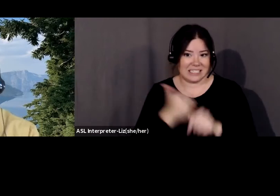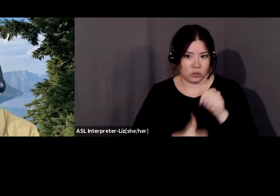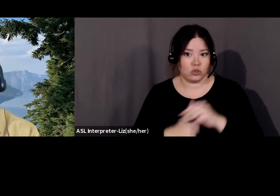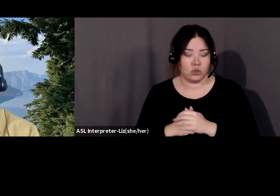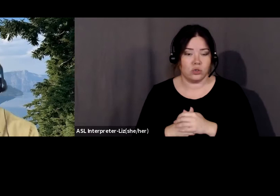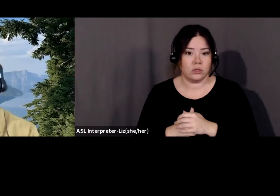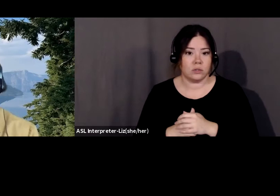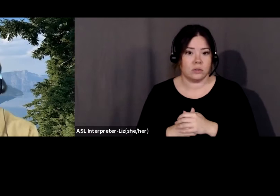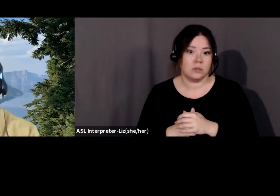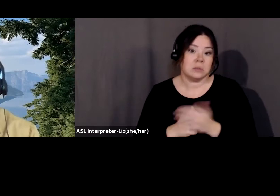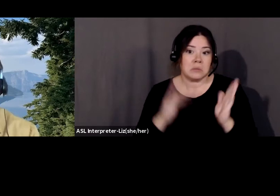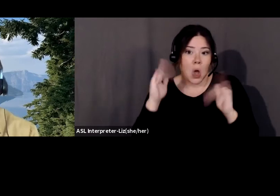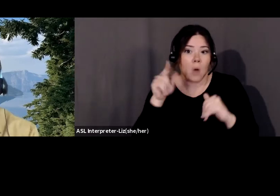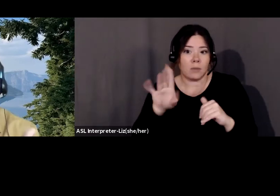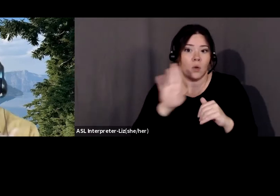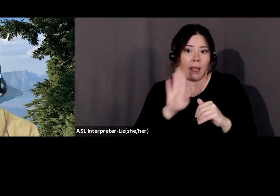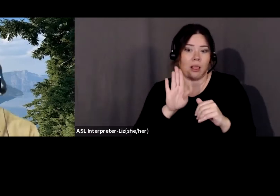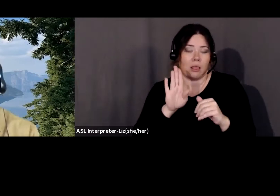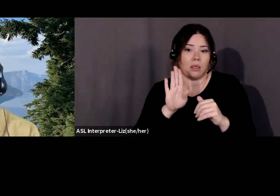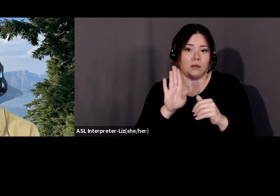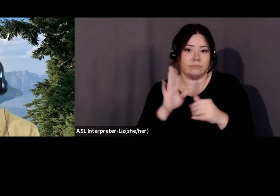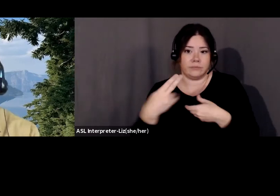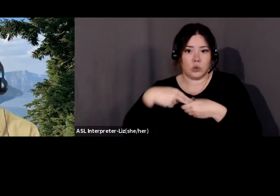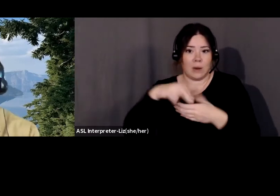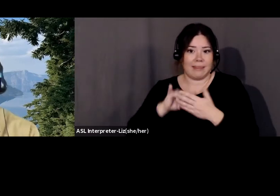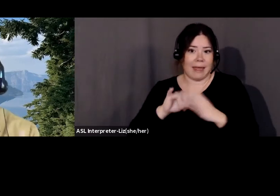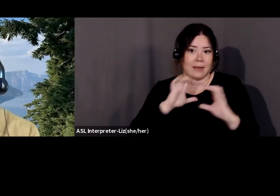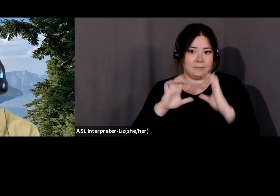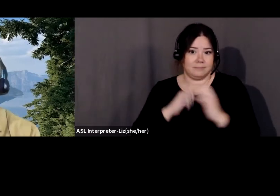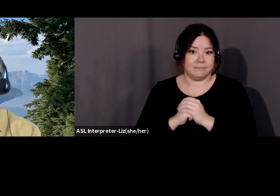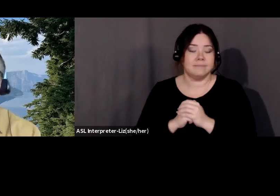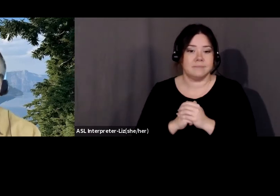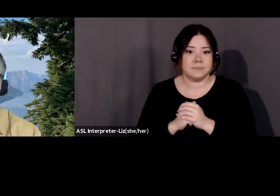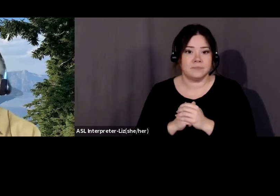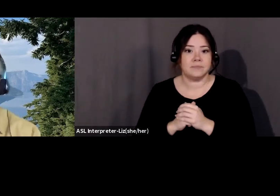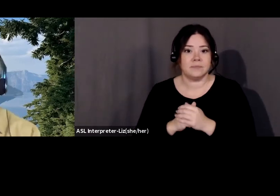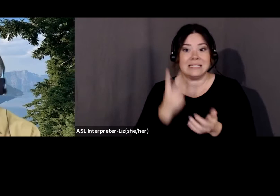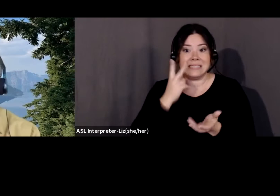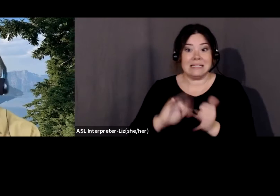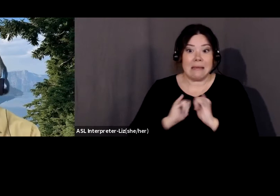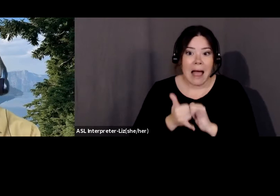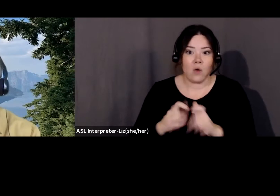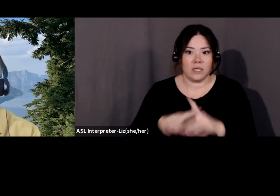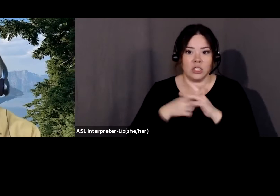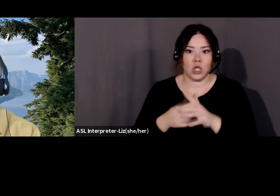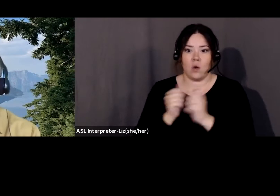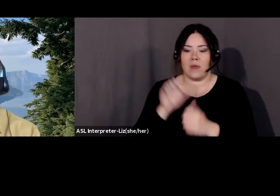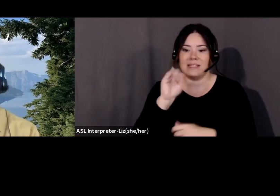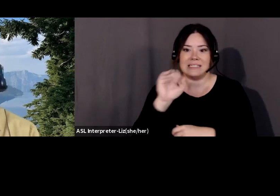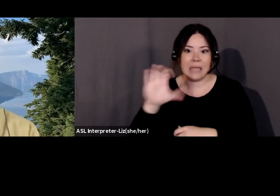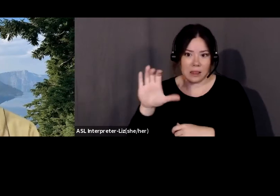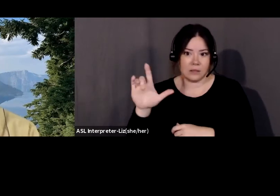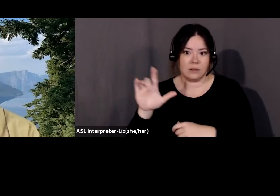join me as we talk together through some of the different activities that you can do to get started with your SILC, some of the